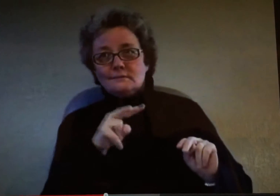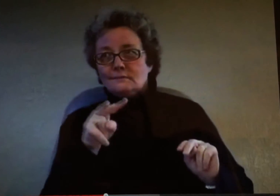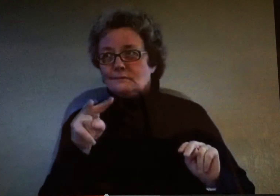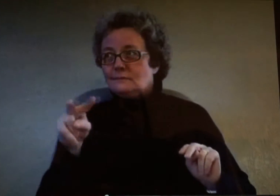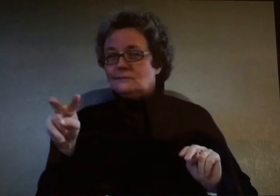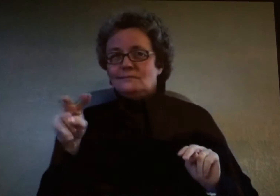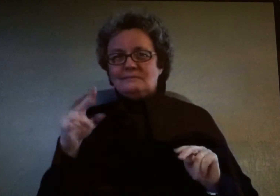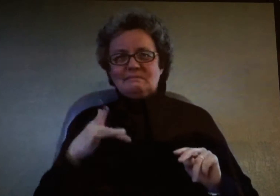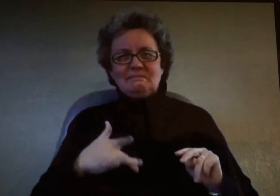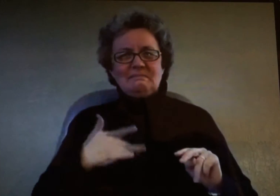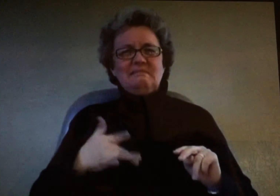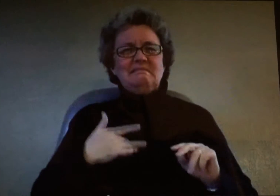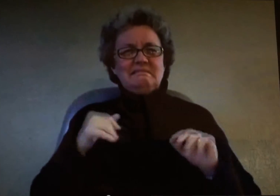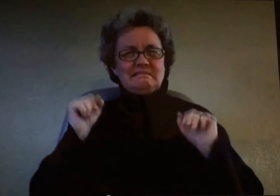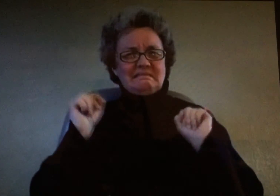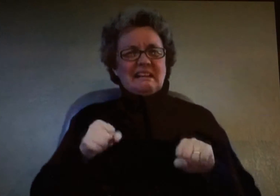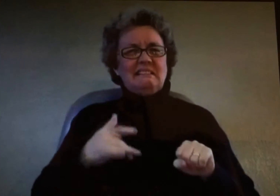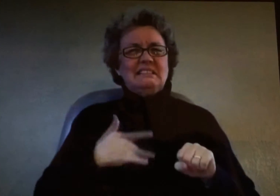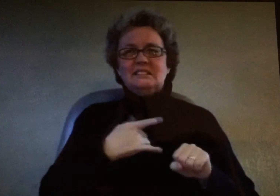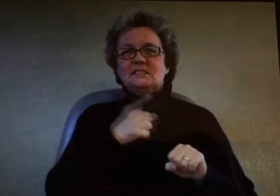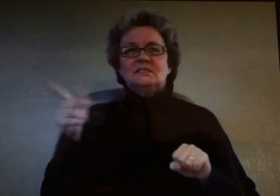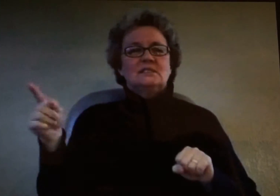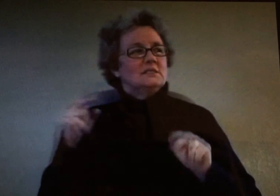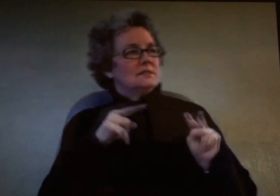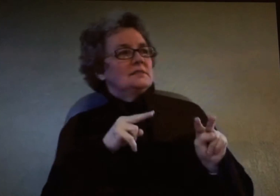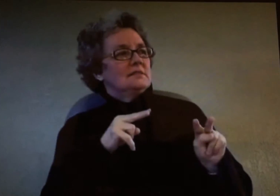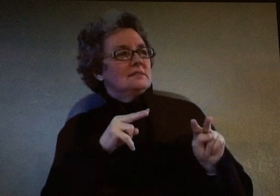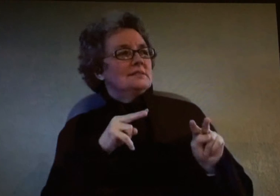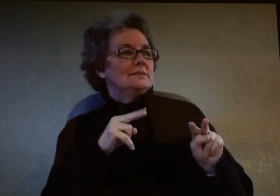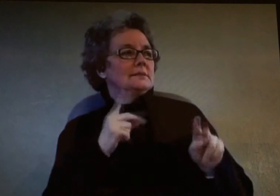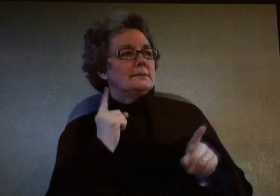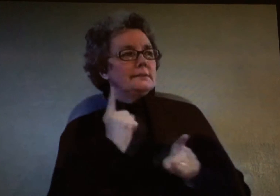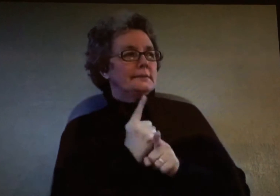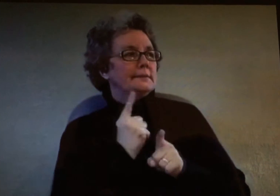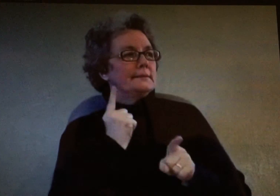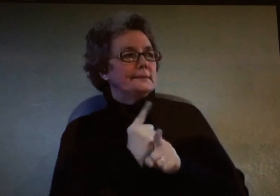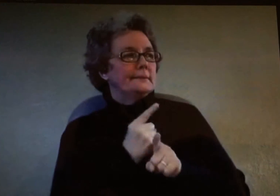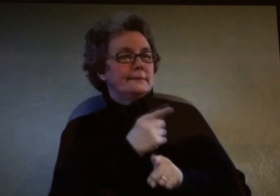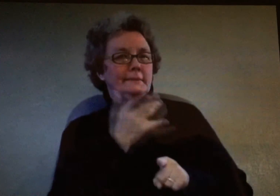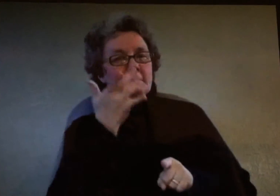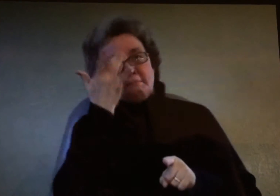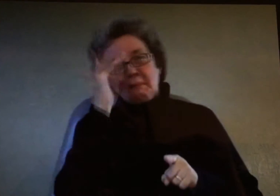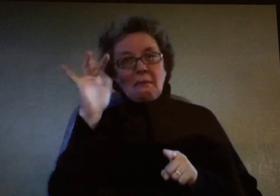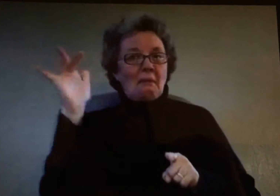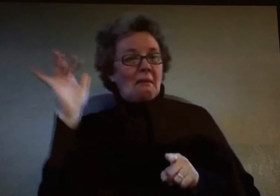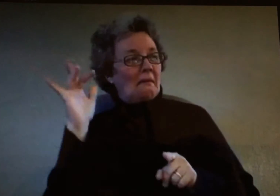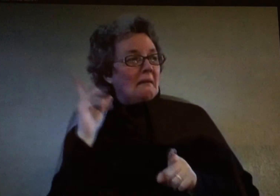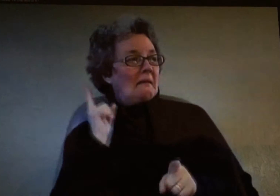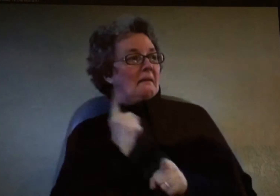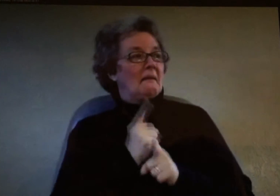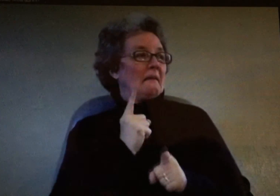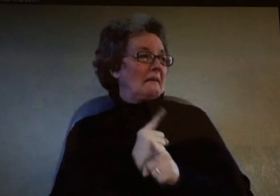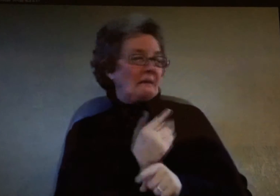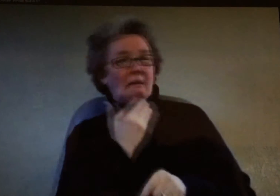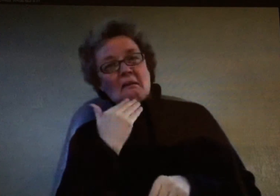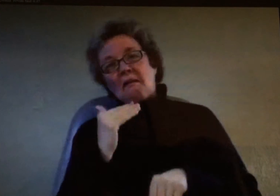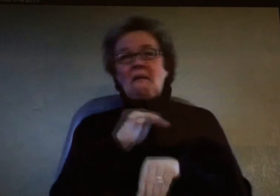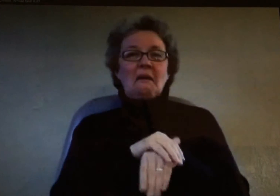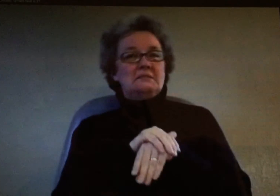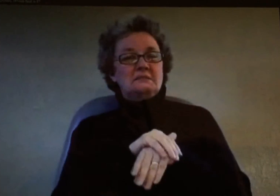They were staring at me. I was looking at them. I felt, that I could. But all the other students had this attitude